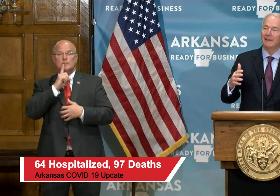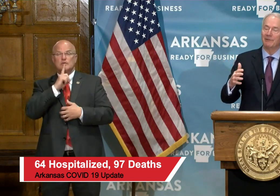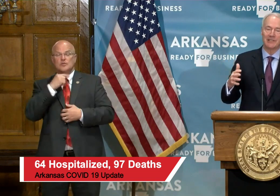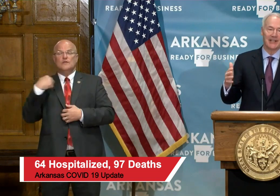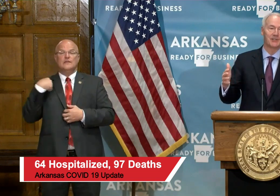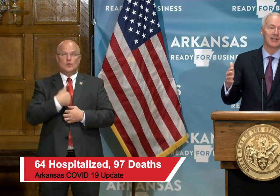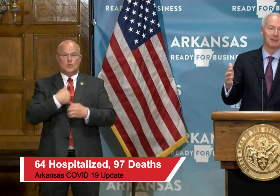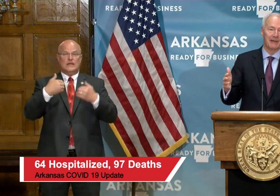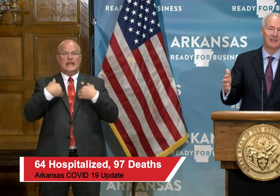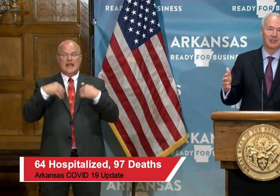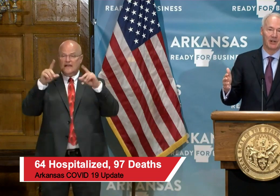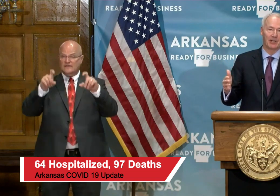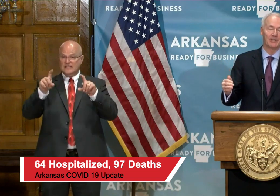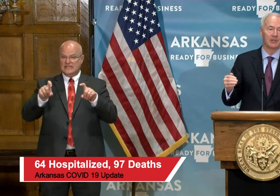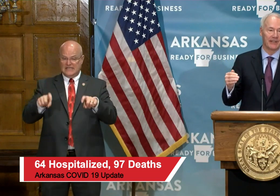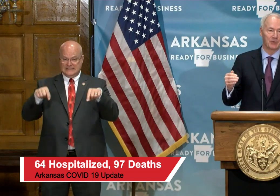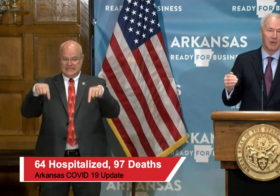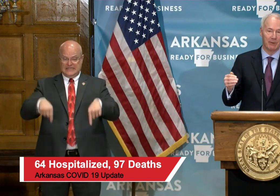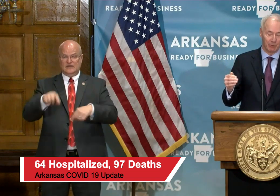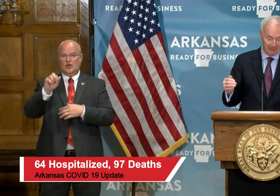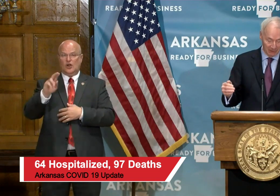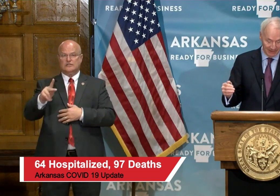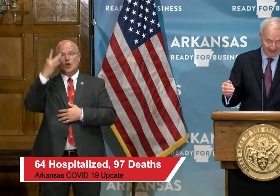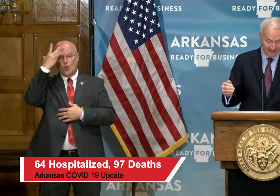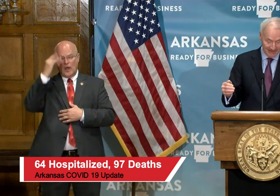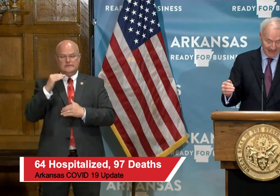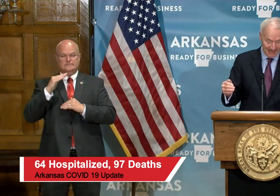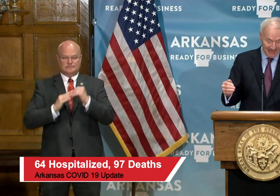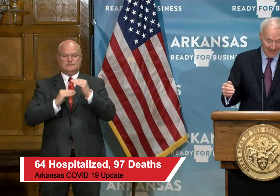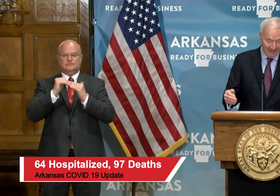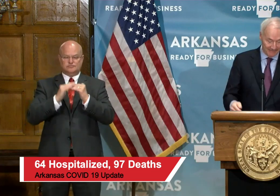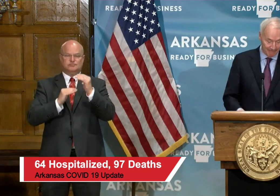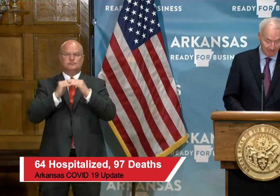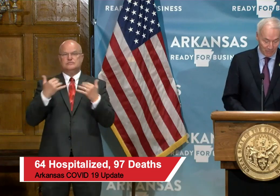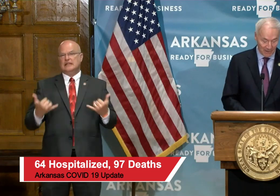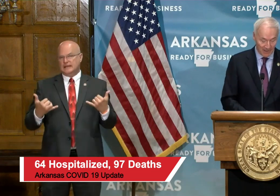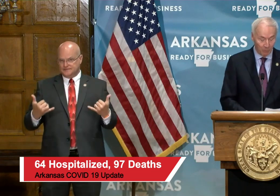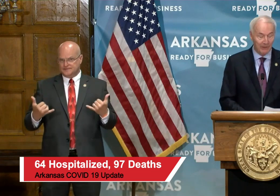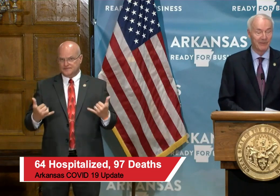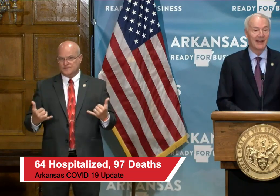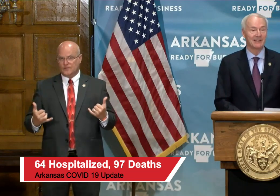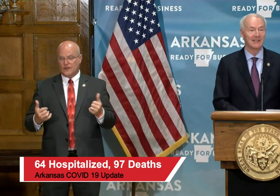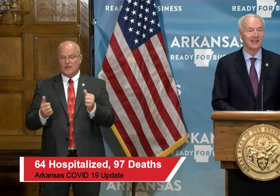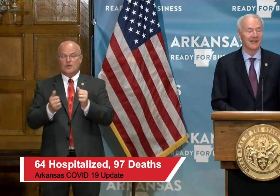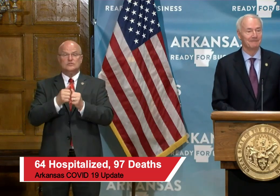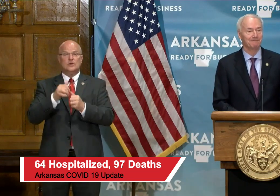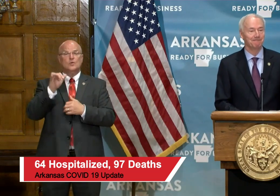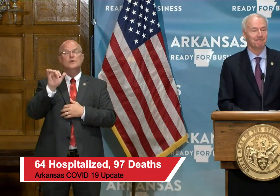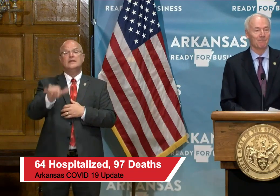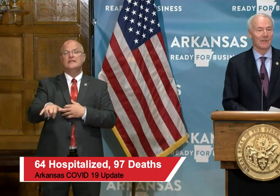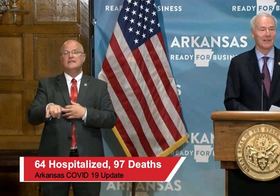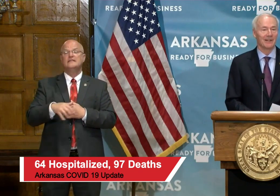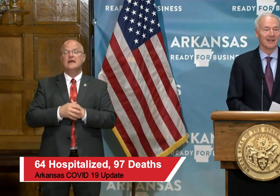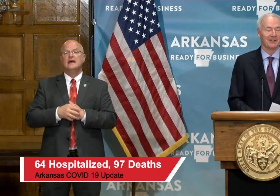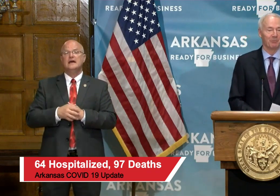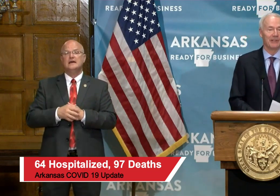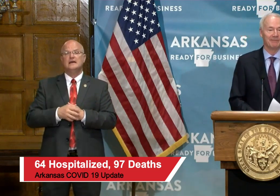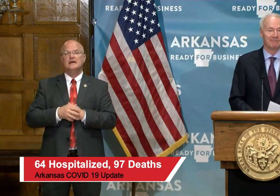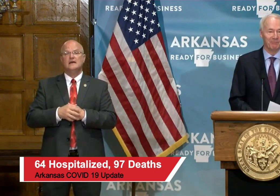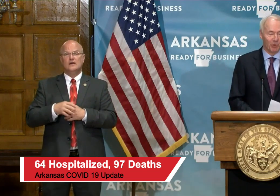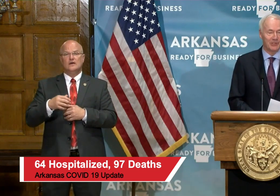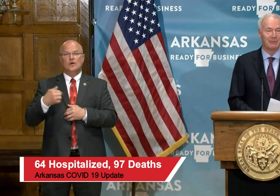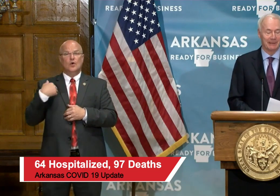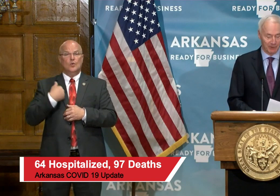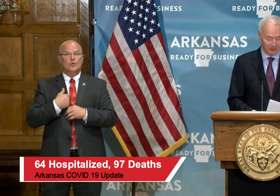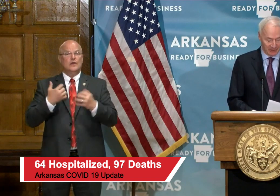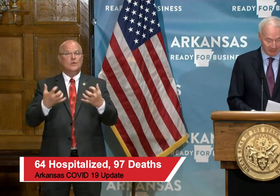sure we have the testing capacity in Arkansas, and that's why we're building it. And with that,